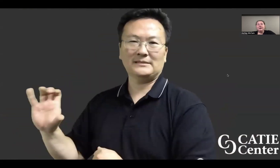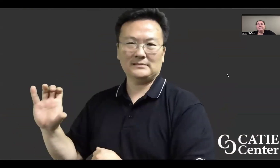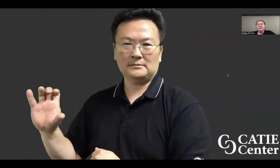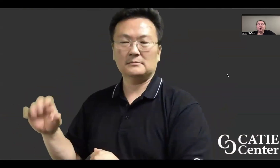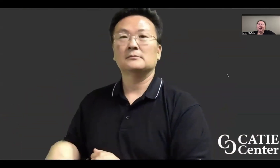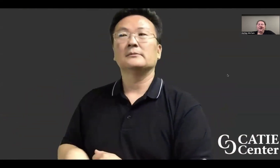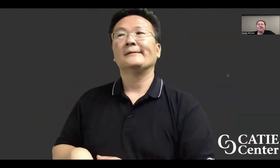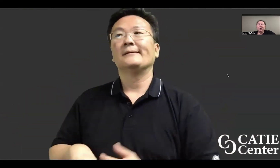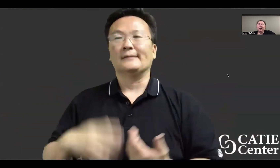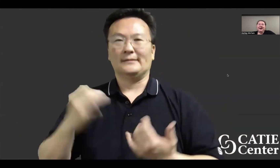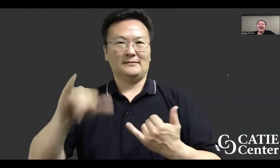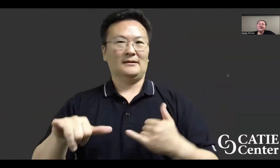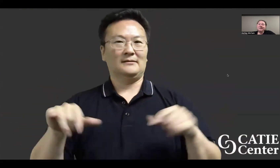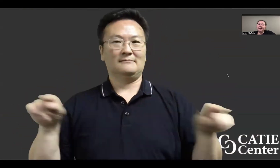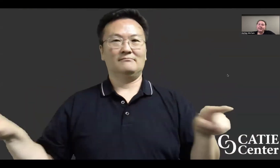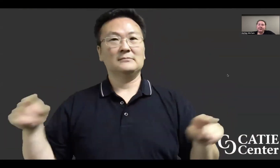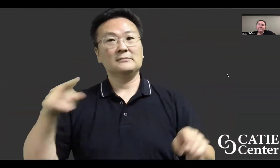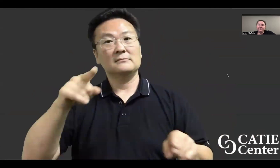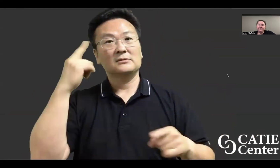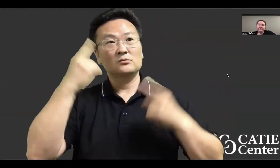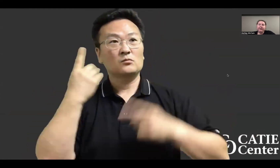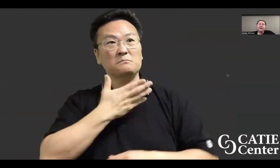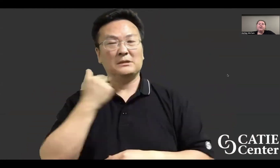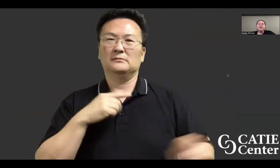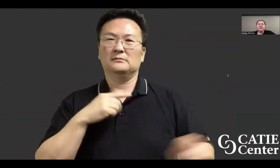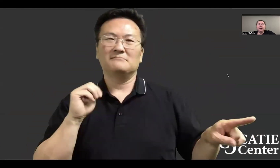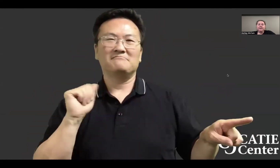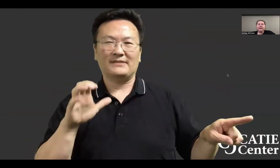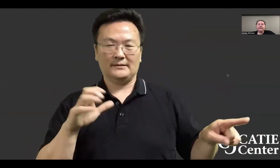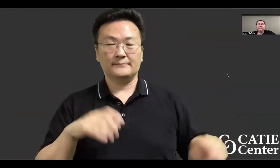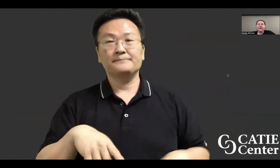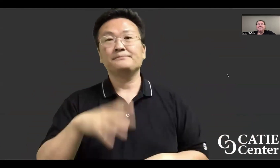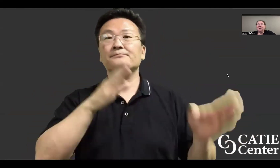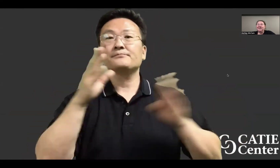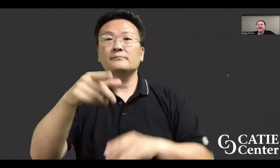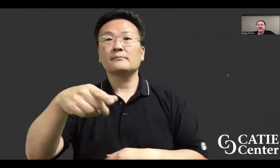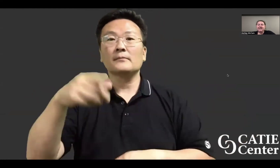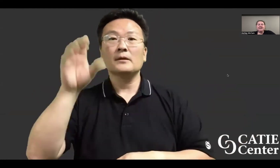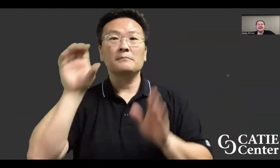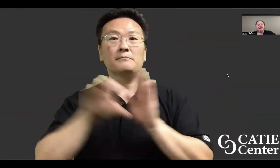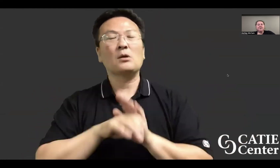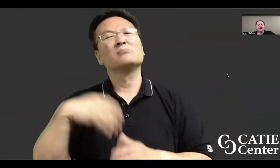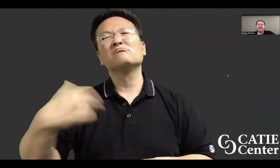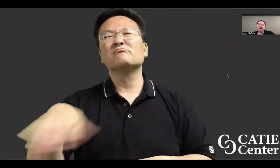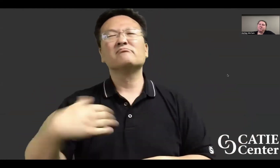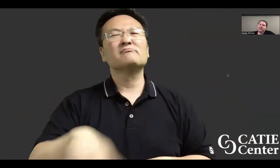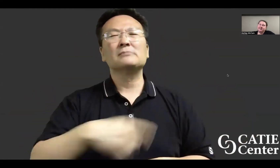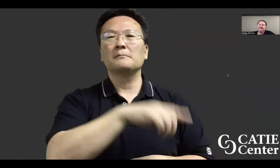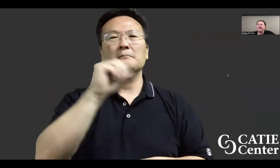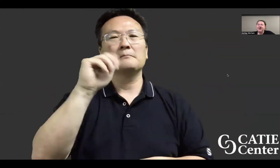be more like against their wishes, it tends to have more glitches and really just doesn't work